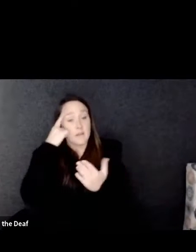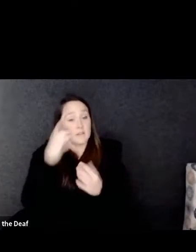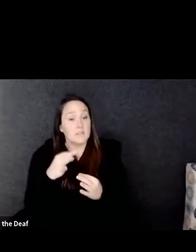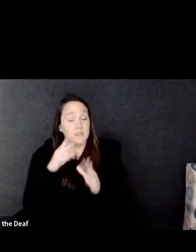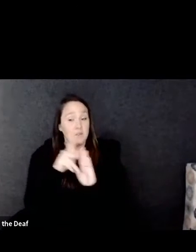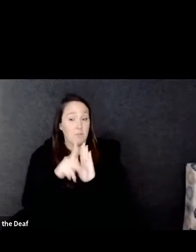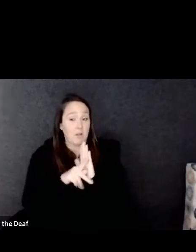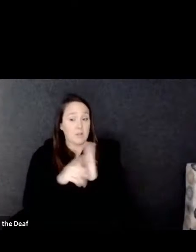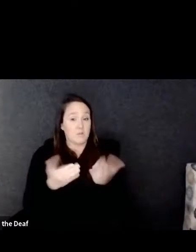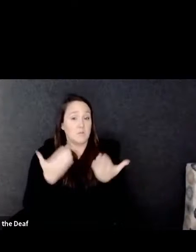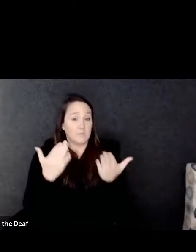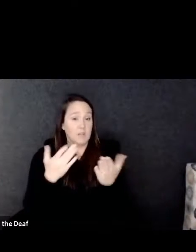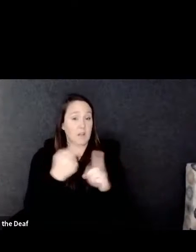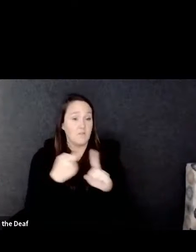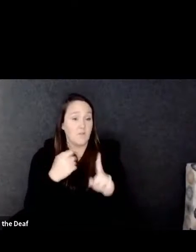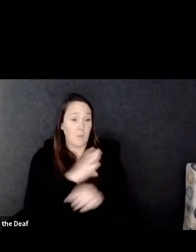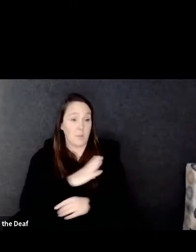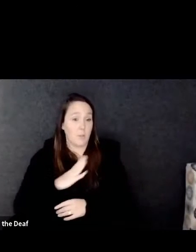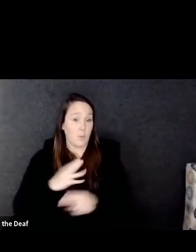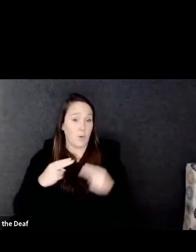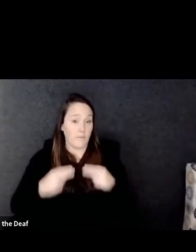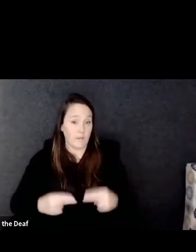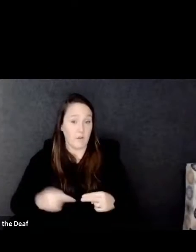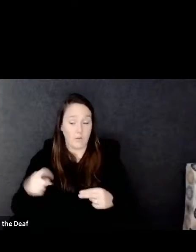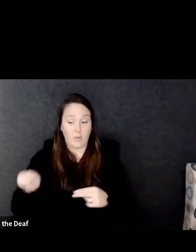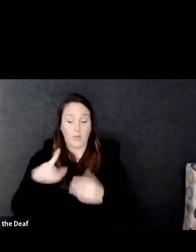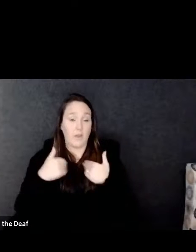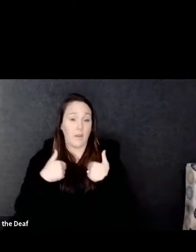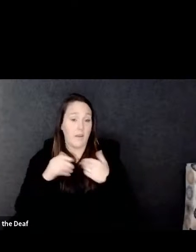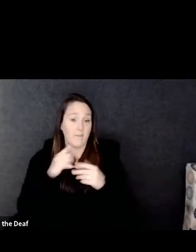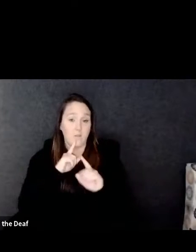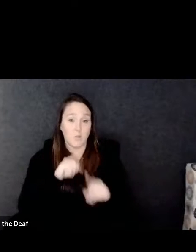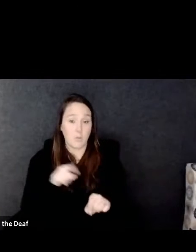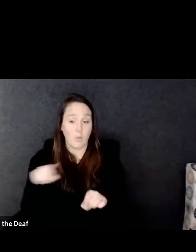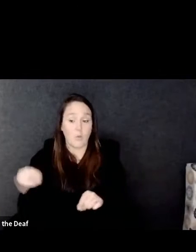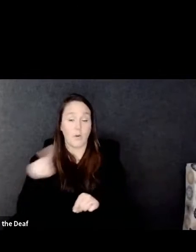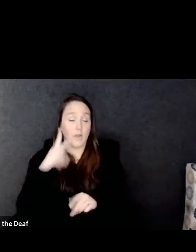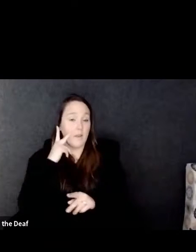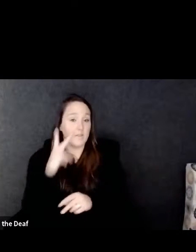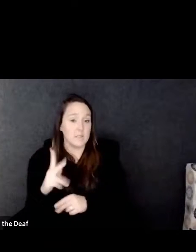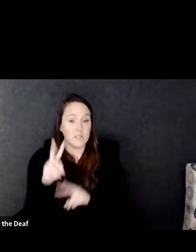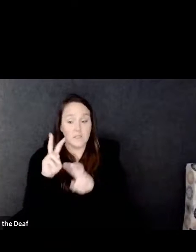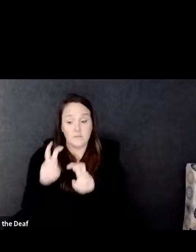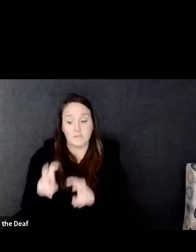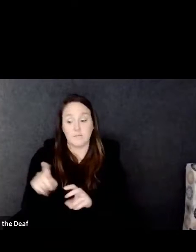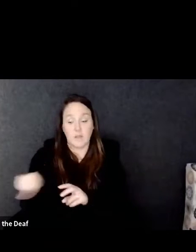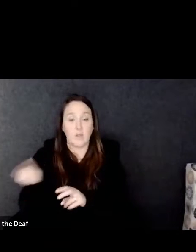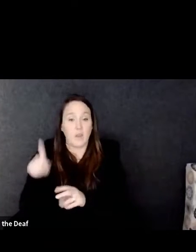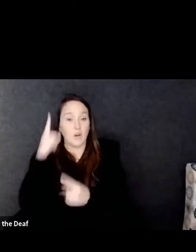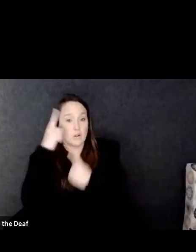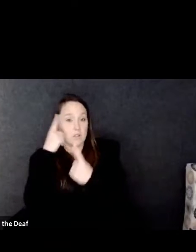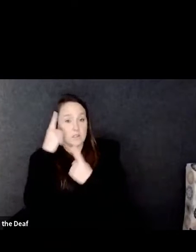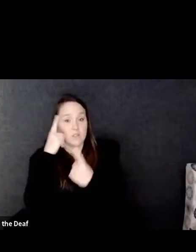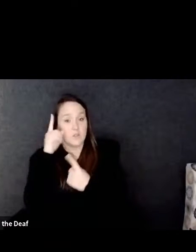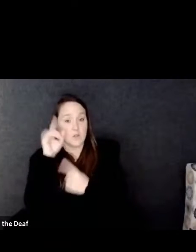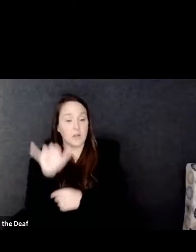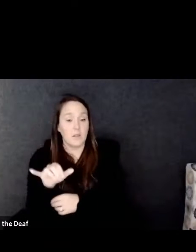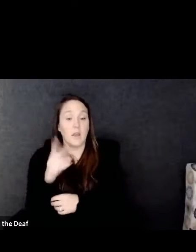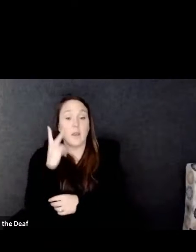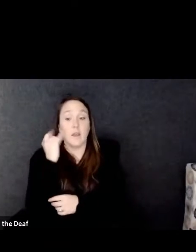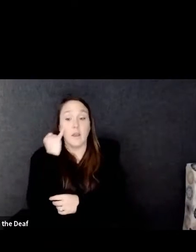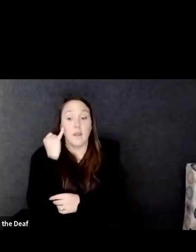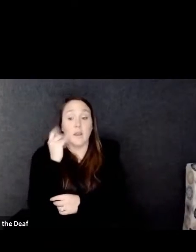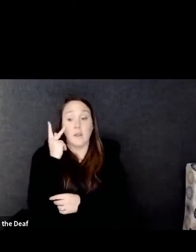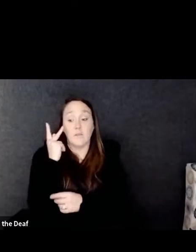Board of Health, certainly, and the Board of Health gets that White House report, and they've seen that and take that into consideration. If you've watched our meetings,